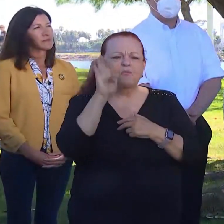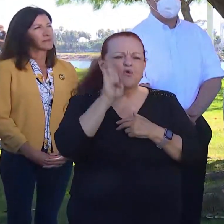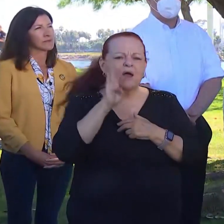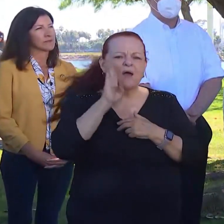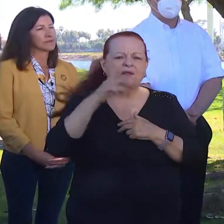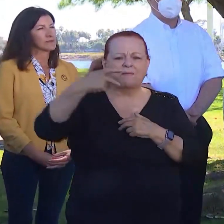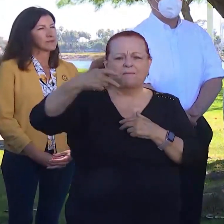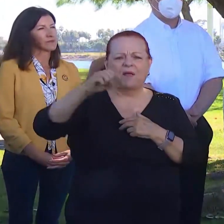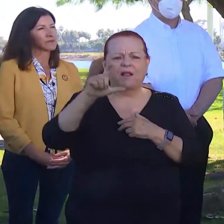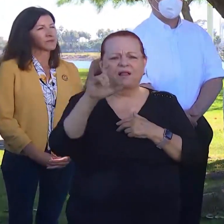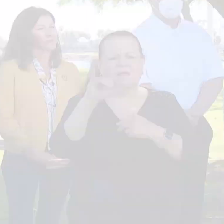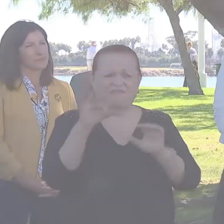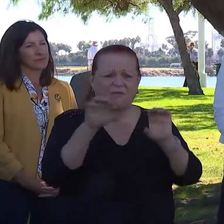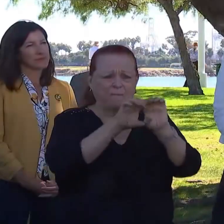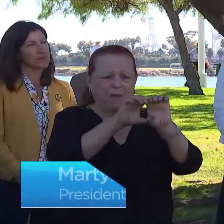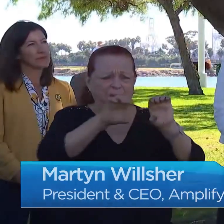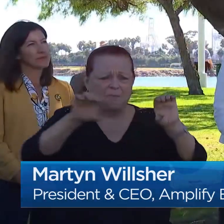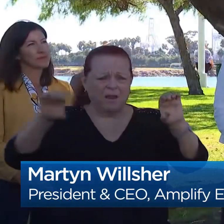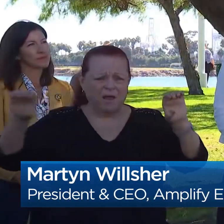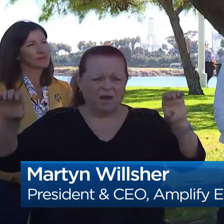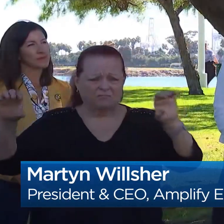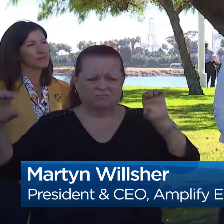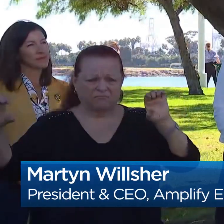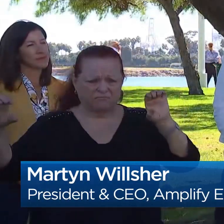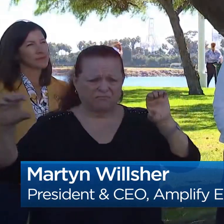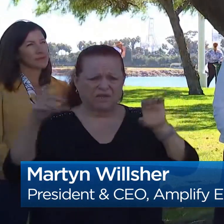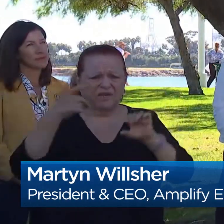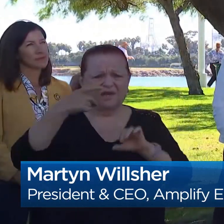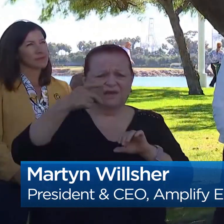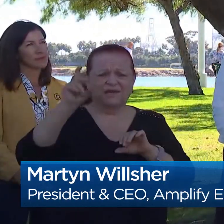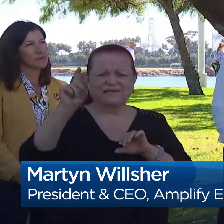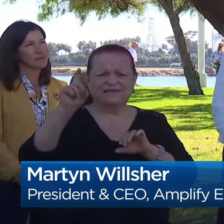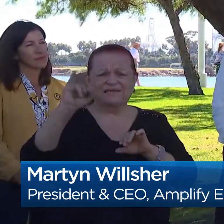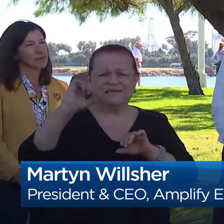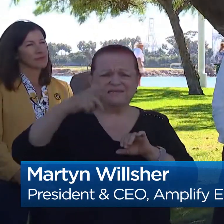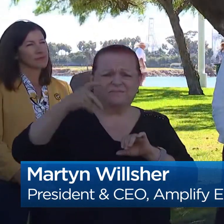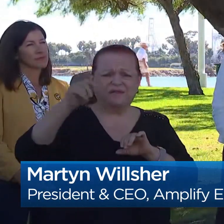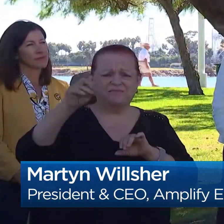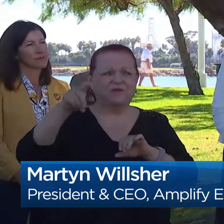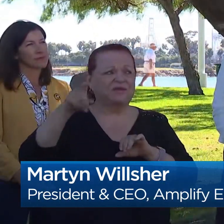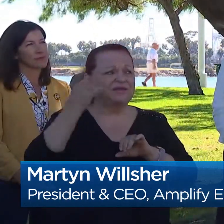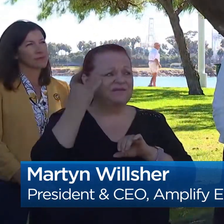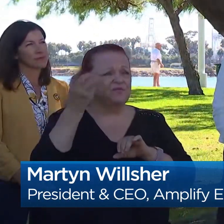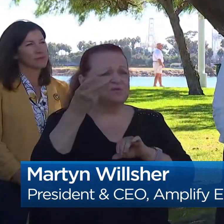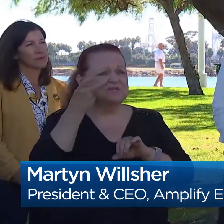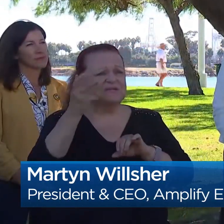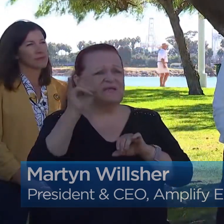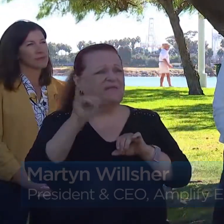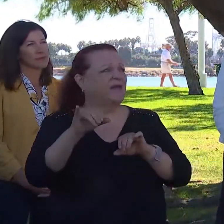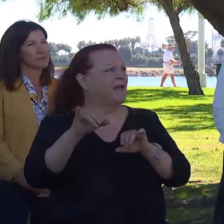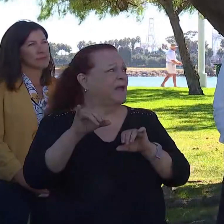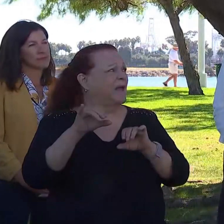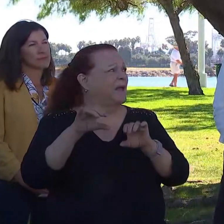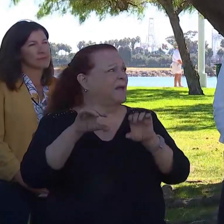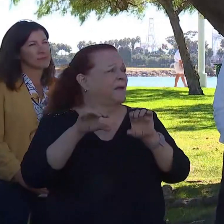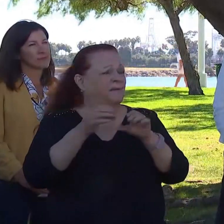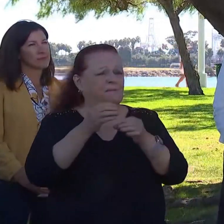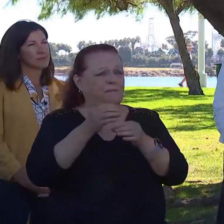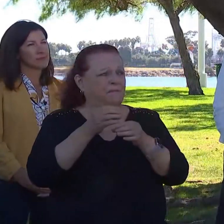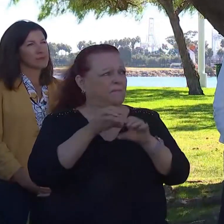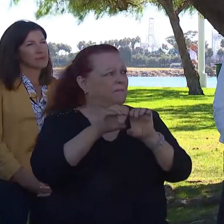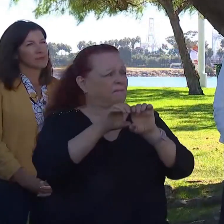to chronic injuries. If you can picture the pipeline essentially vertically, the pipeline has essentially